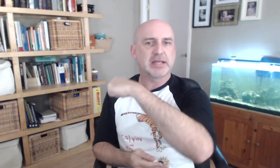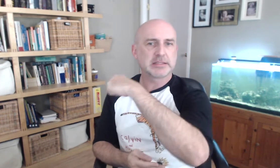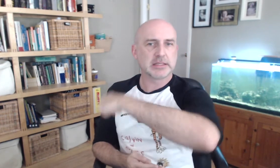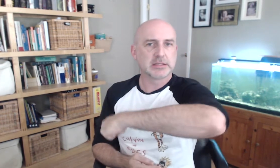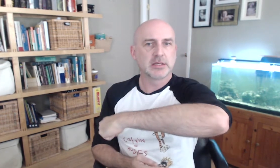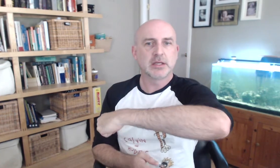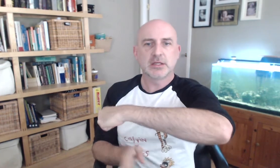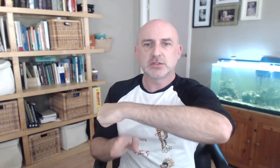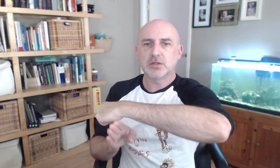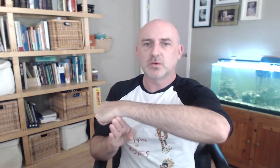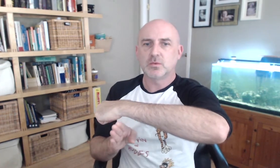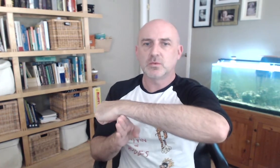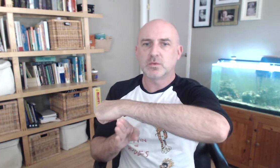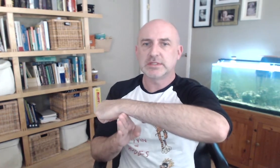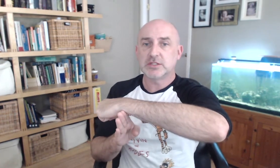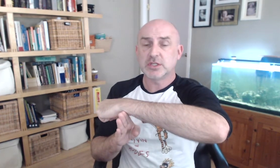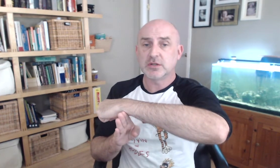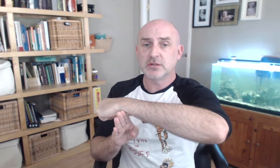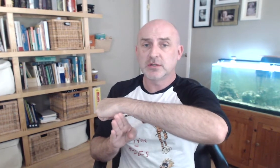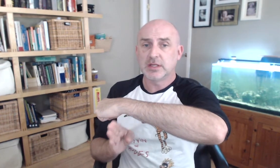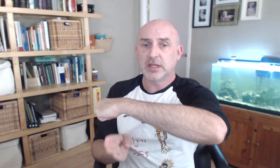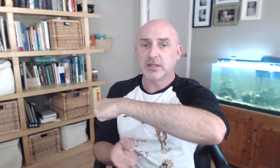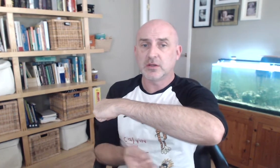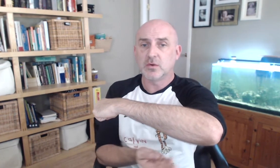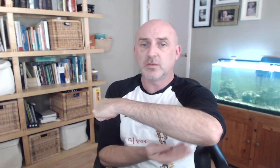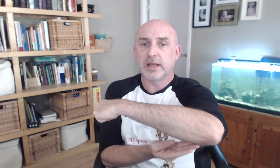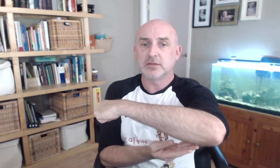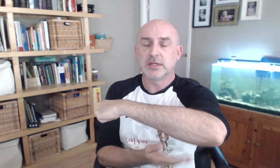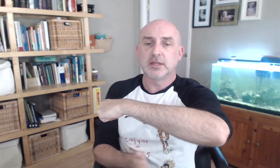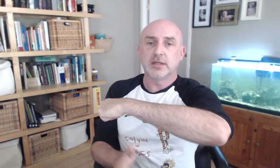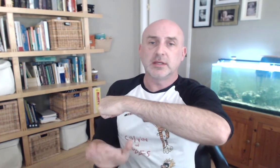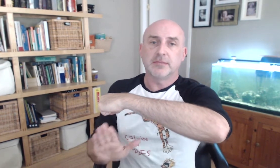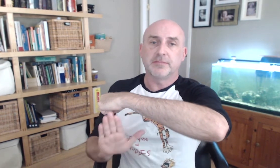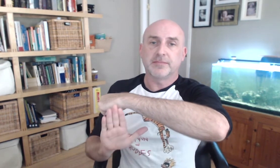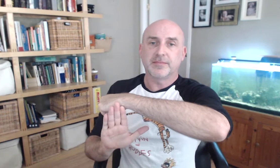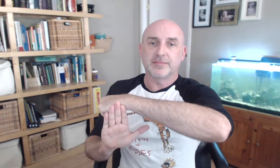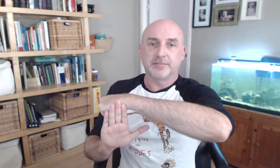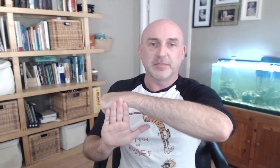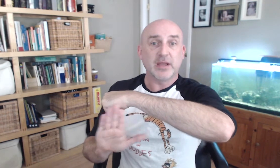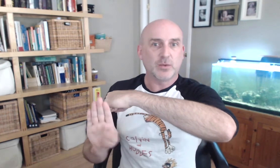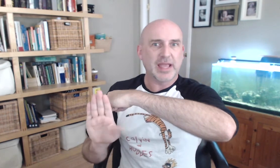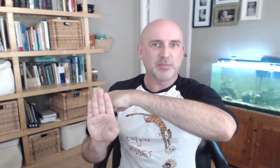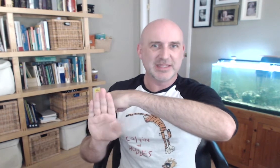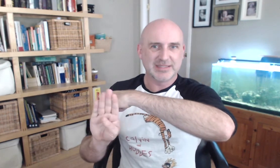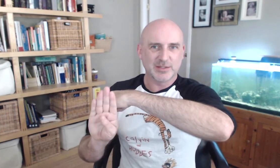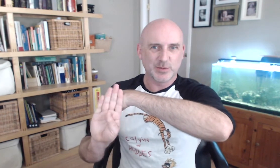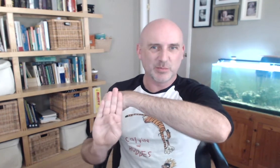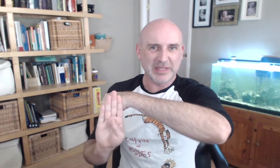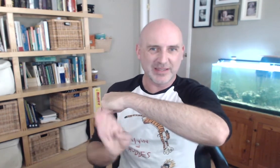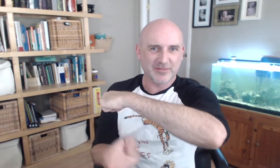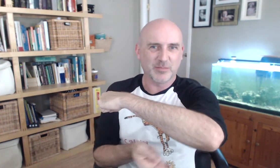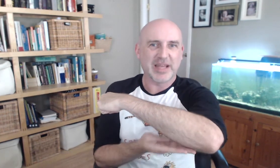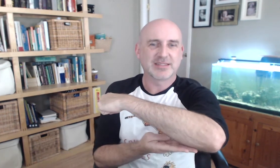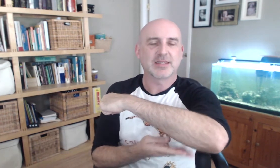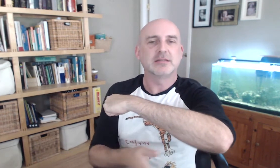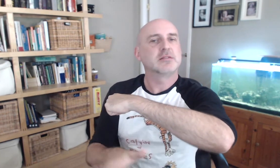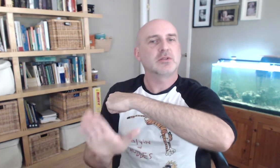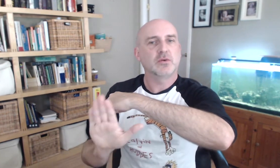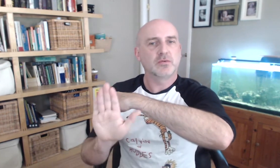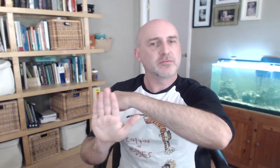basket. So we're going to touch here and then go around. My old habit is to do a B for basket, so